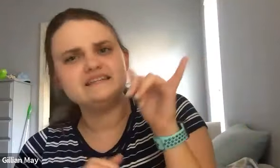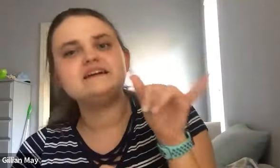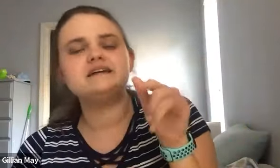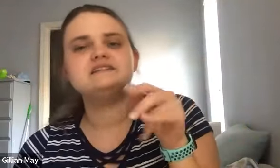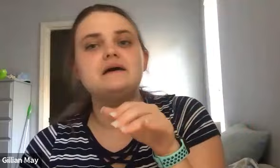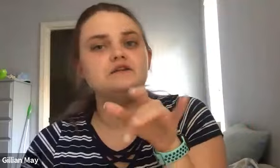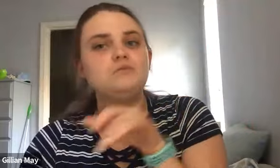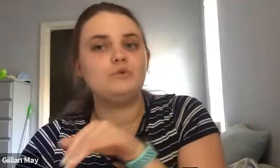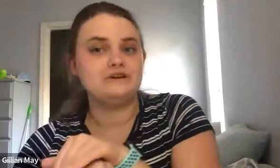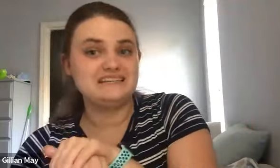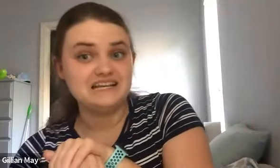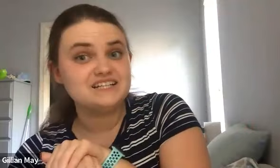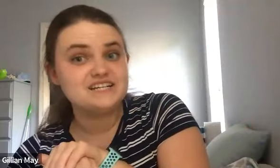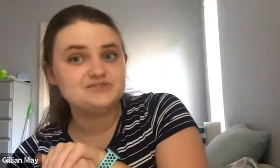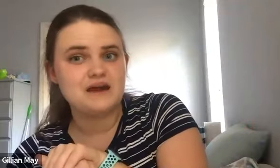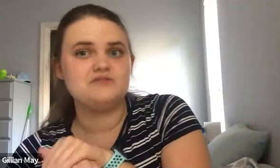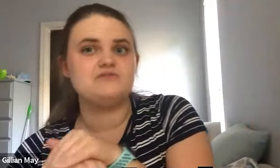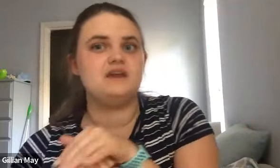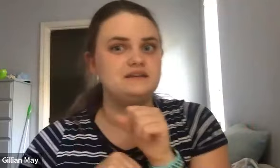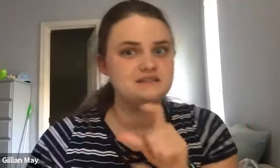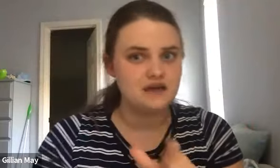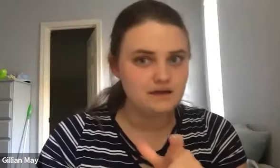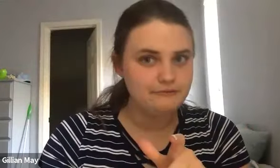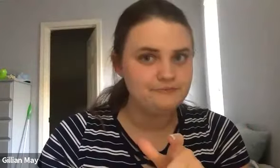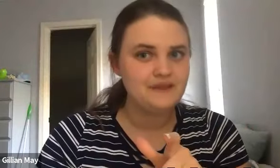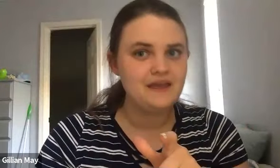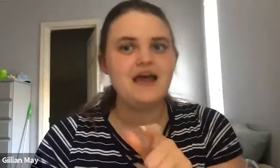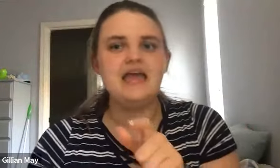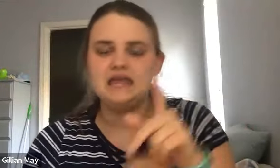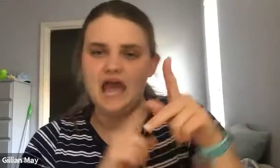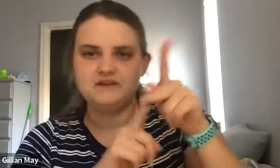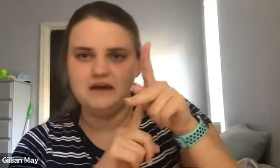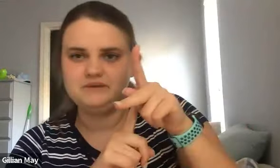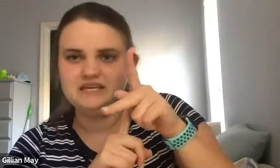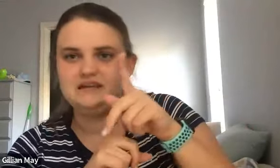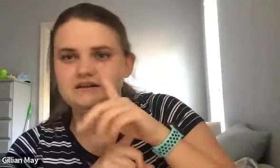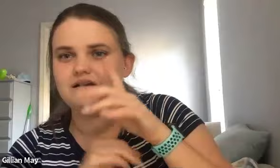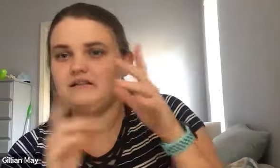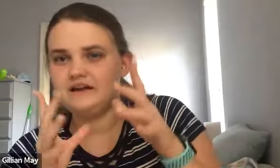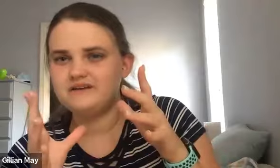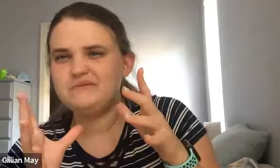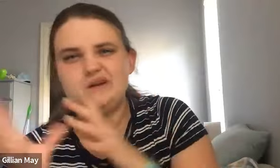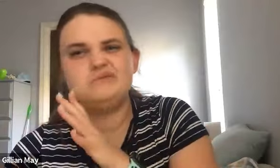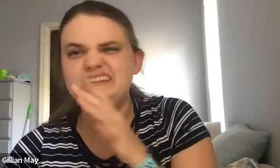like I said, that little more where it's English rather than ASL, and having that P to clarify when it really